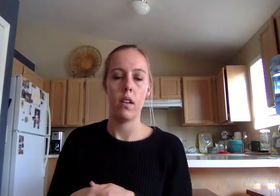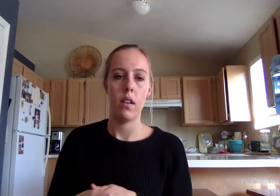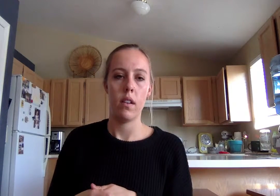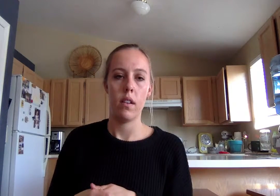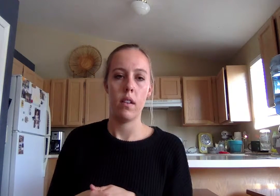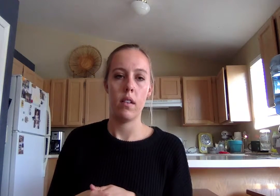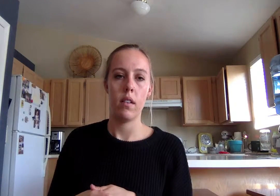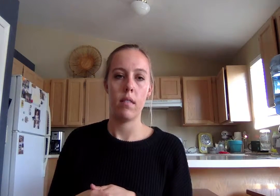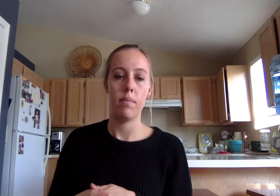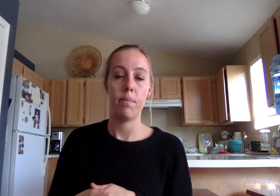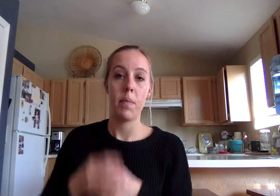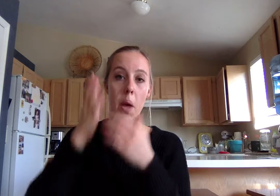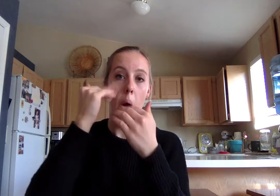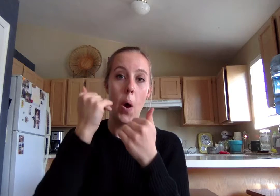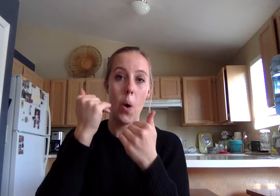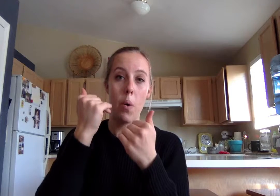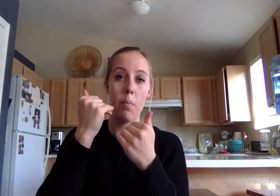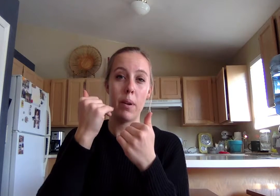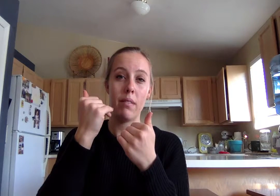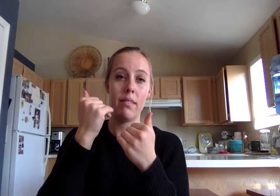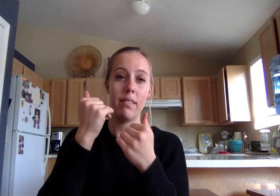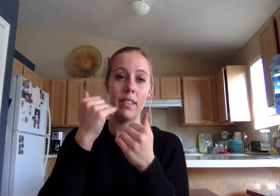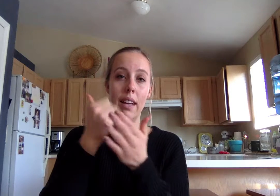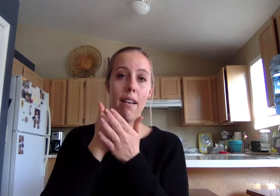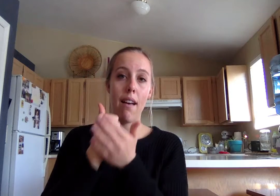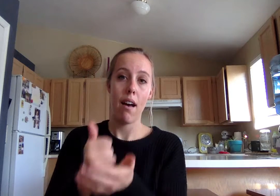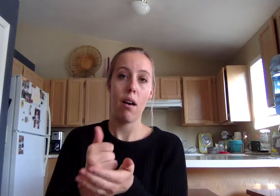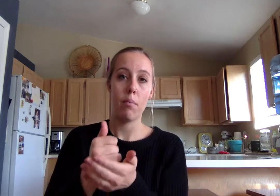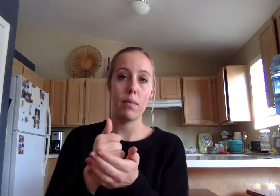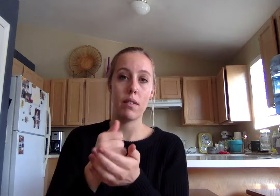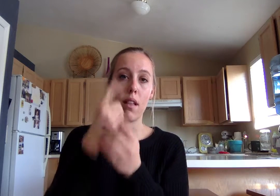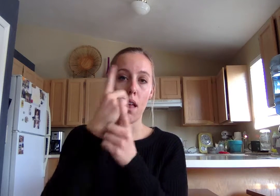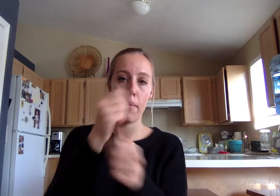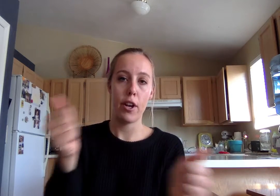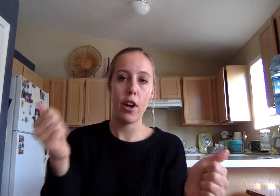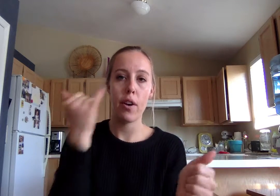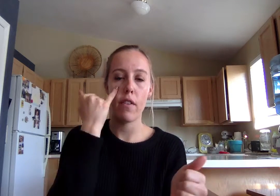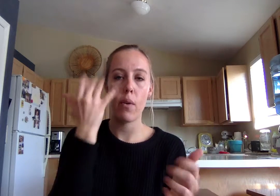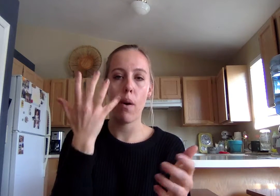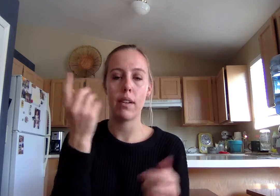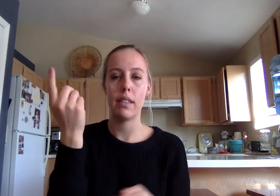Hope that helps you guys, and let me know what else you'd like to see. Talk to you later.